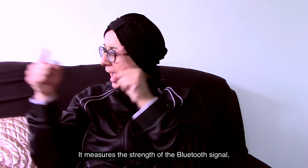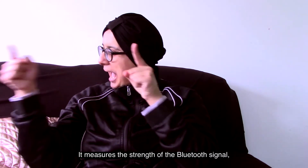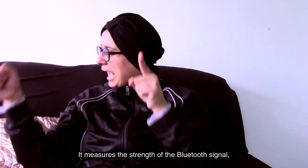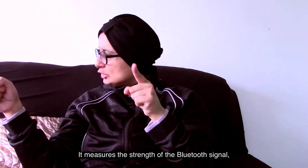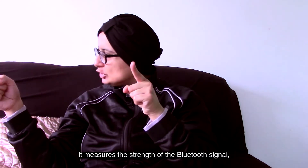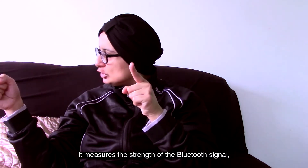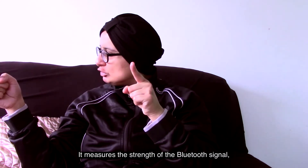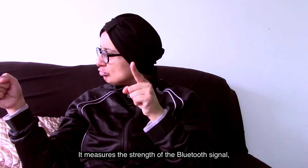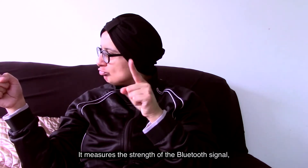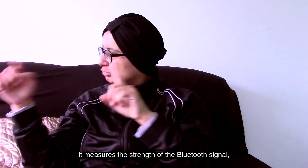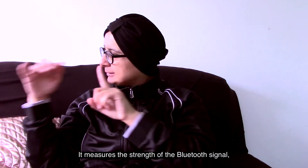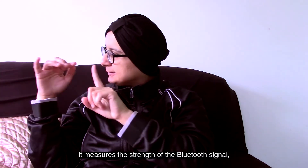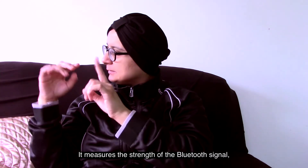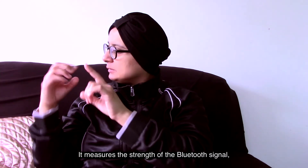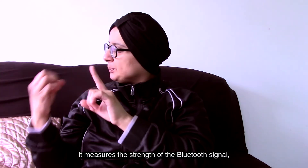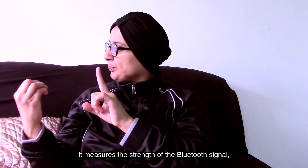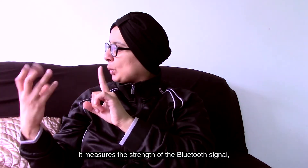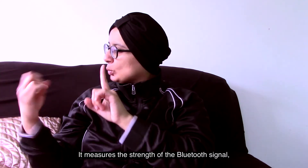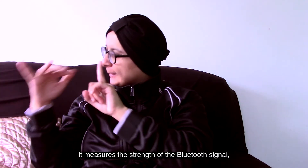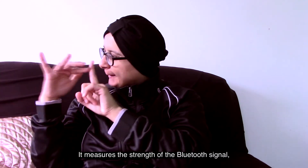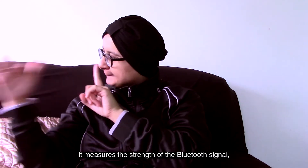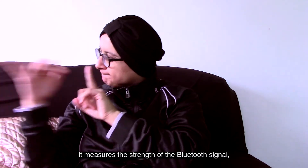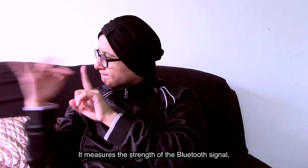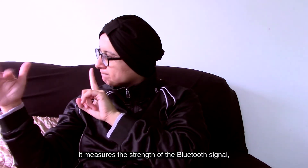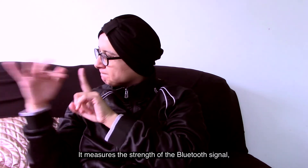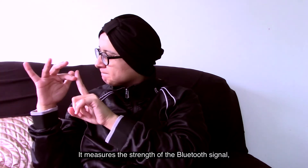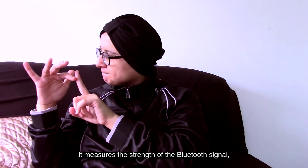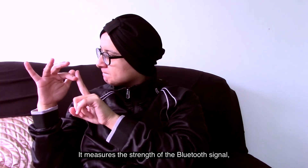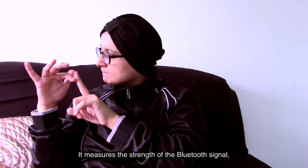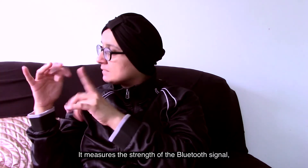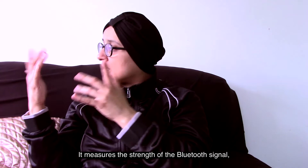It measures the strength of the Bluetooth signal,